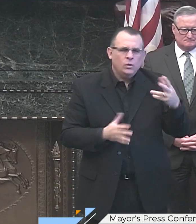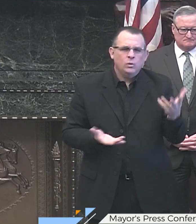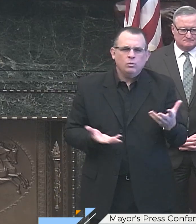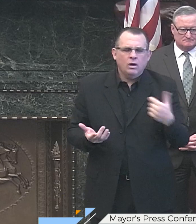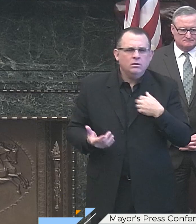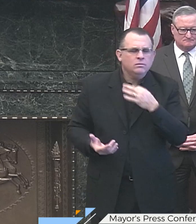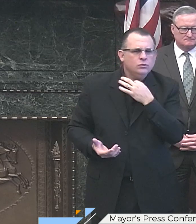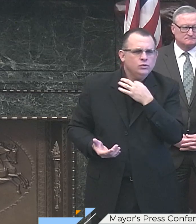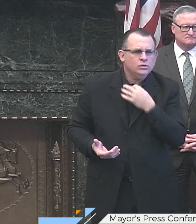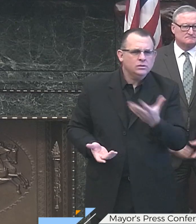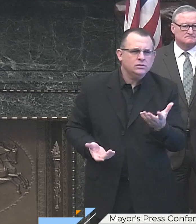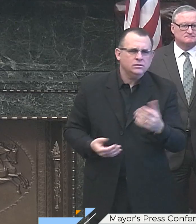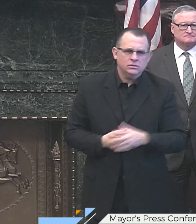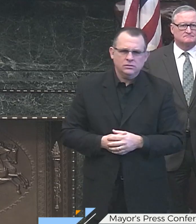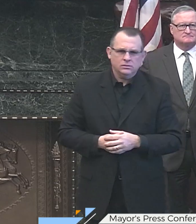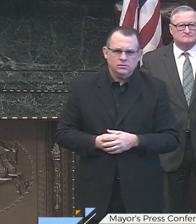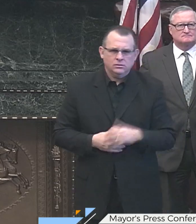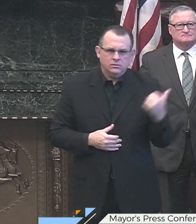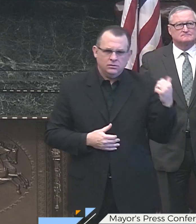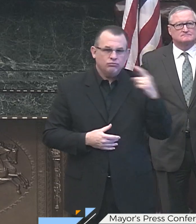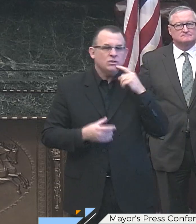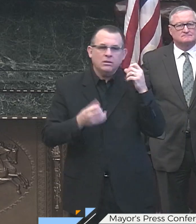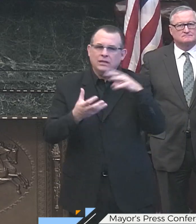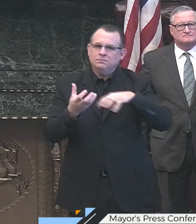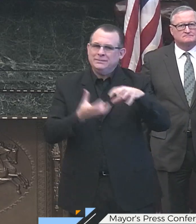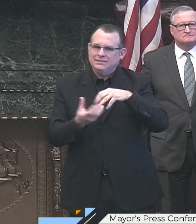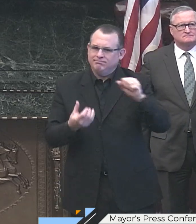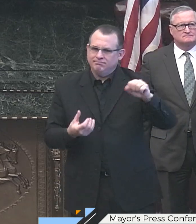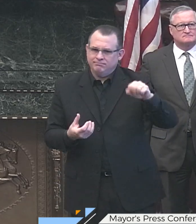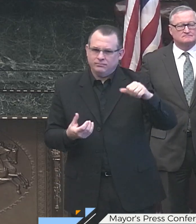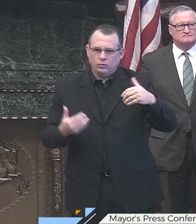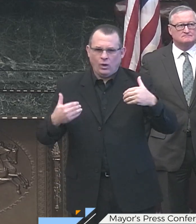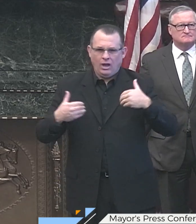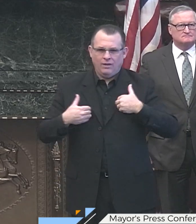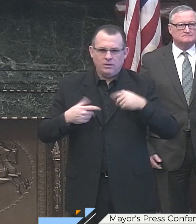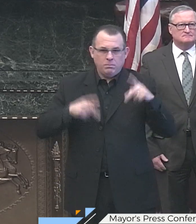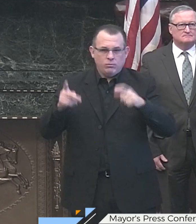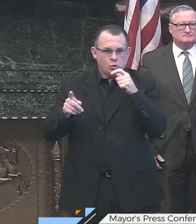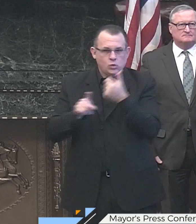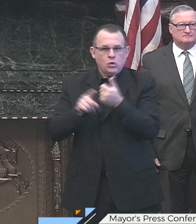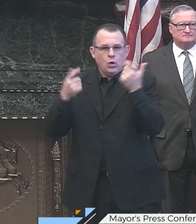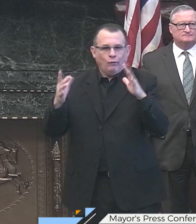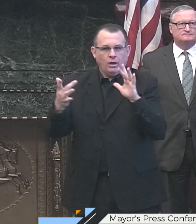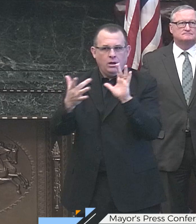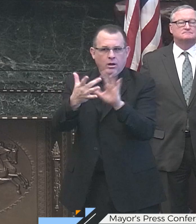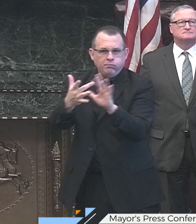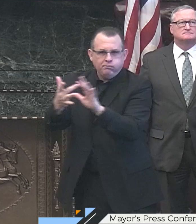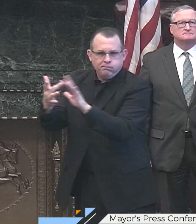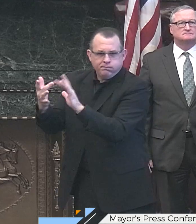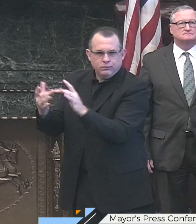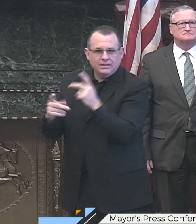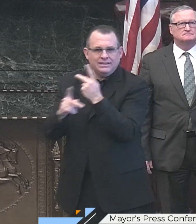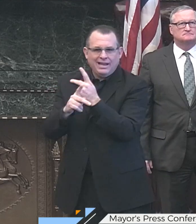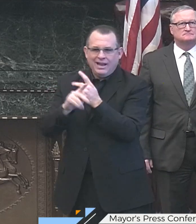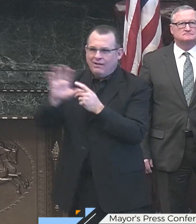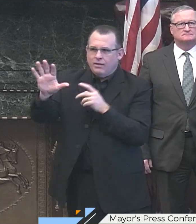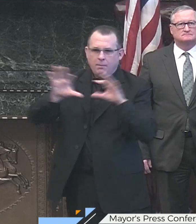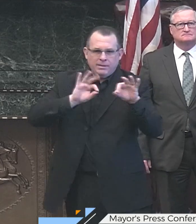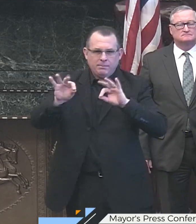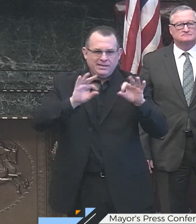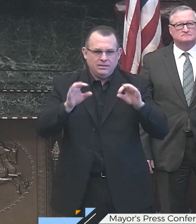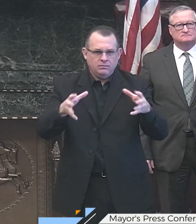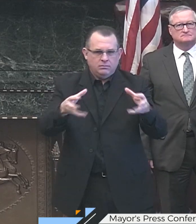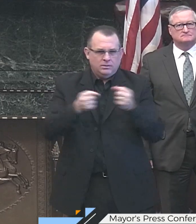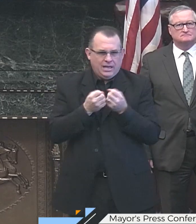there's a mixture. We certainly have our logistics folks who are working through their contacts to find as much equipment as possible, but we